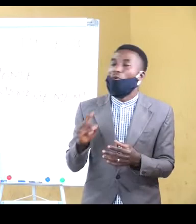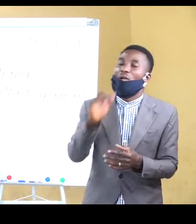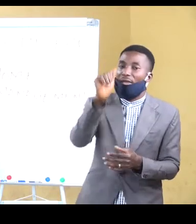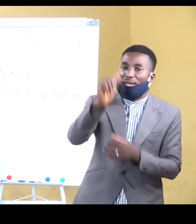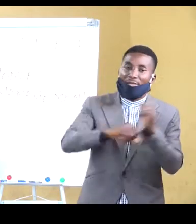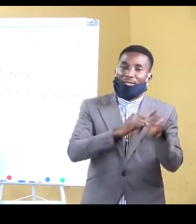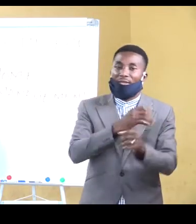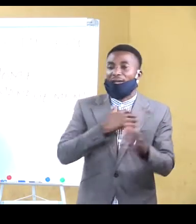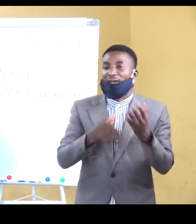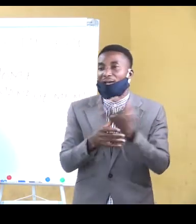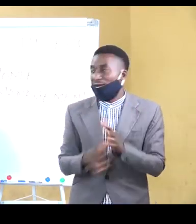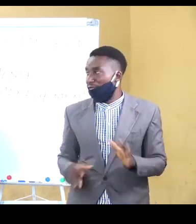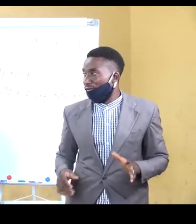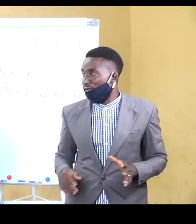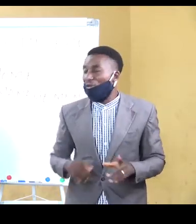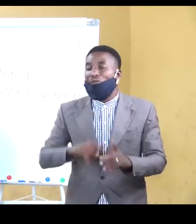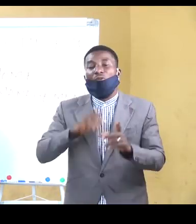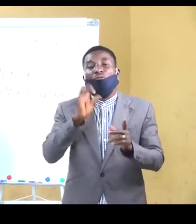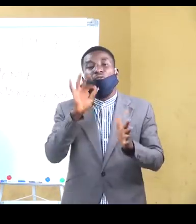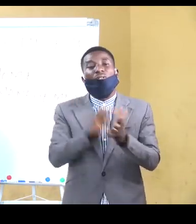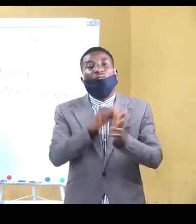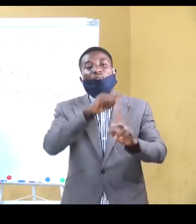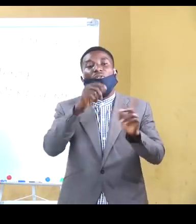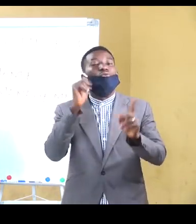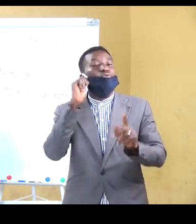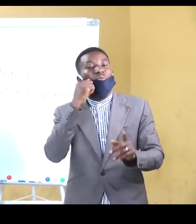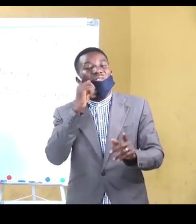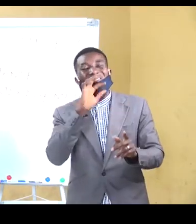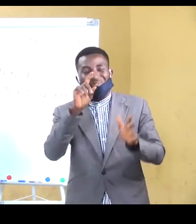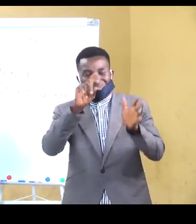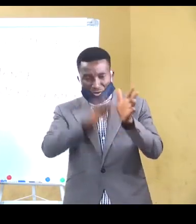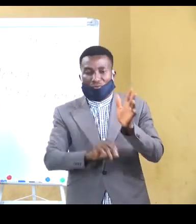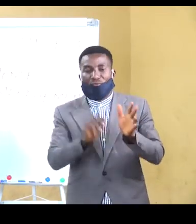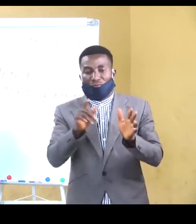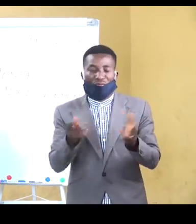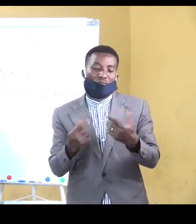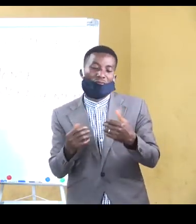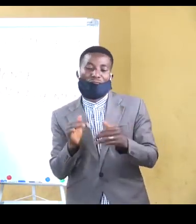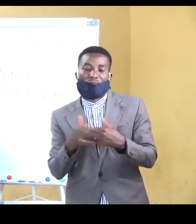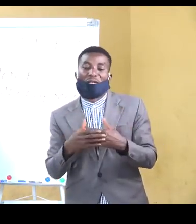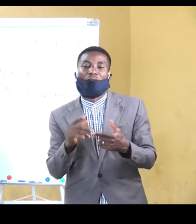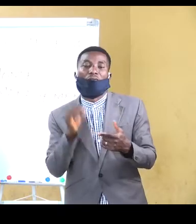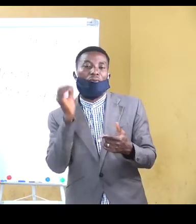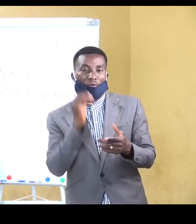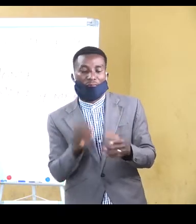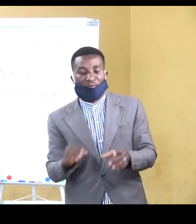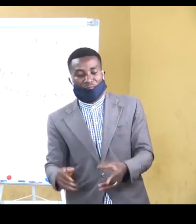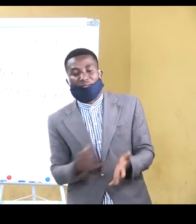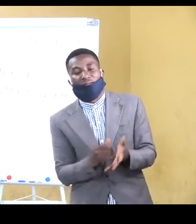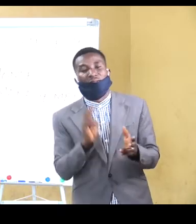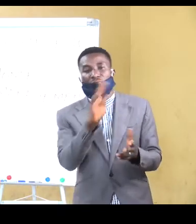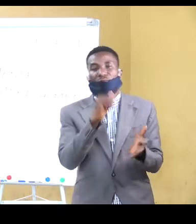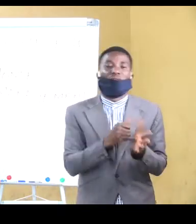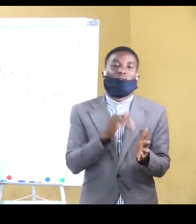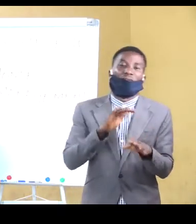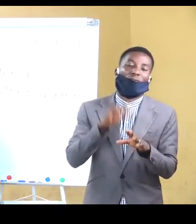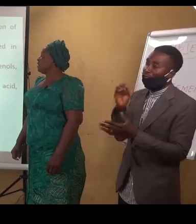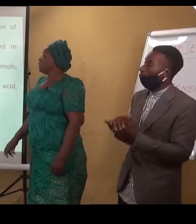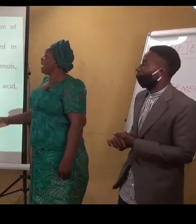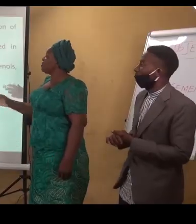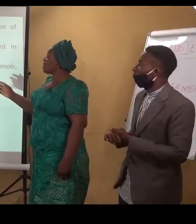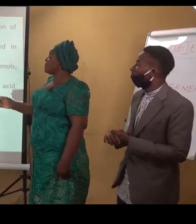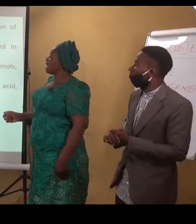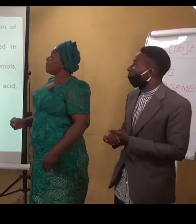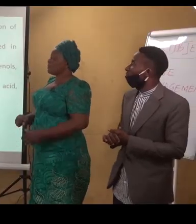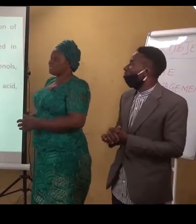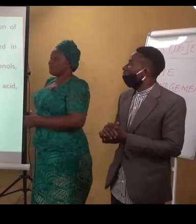tomato is off season, I can readily fall back at my tomato puree, which is done by sterilization method.